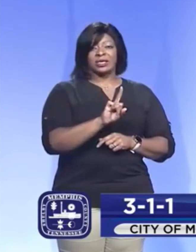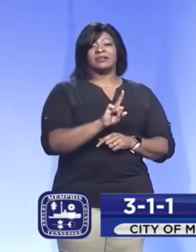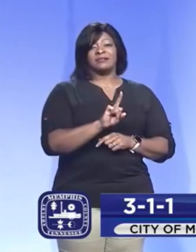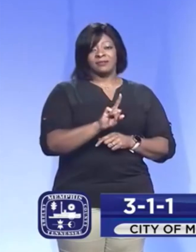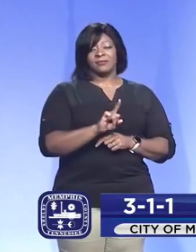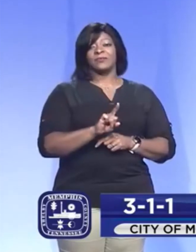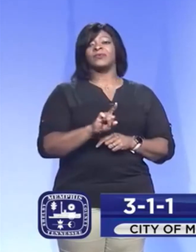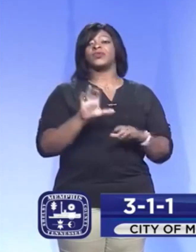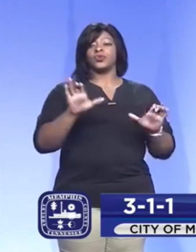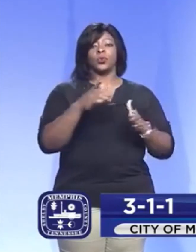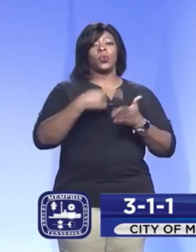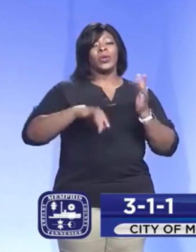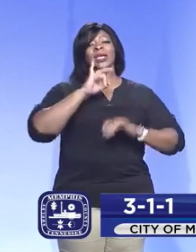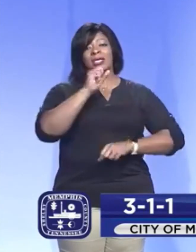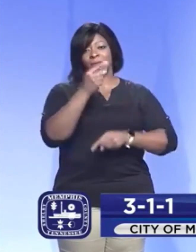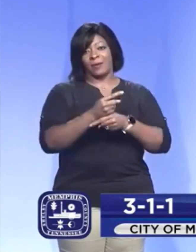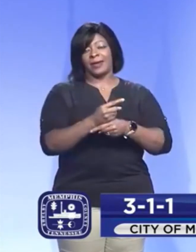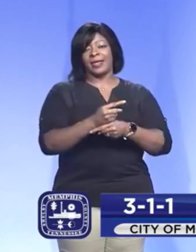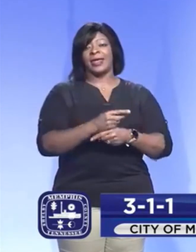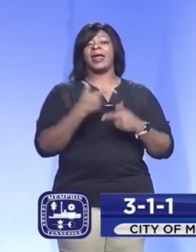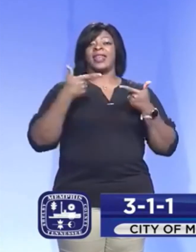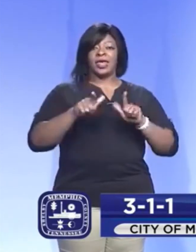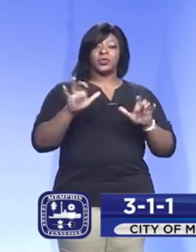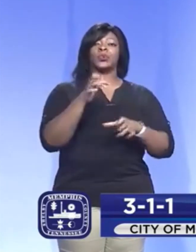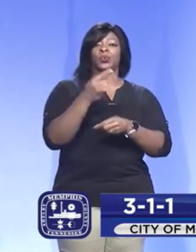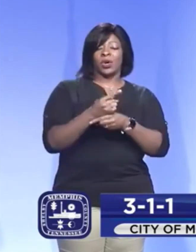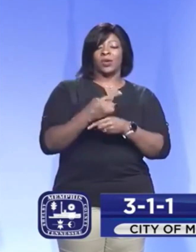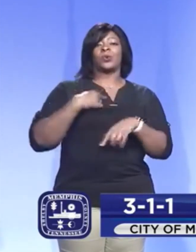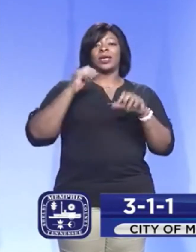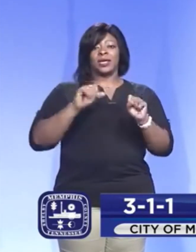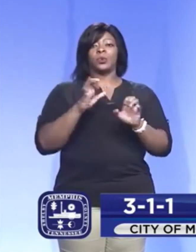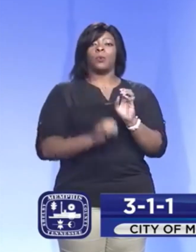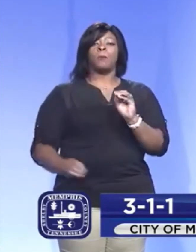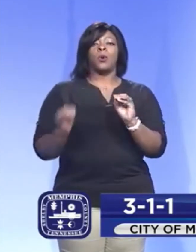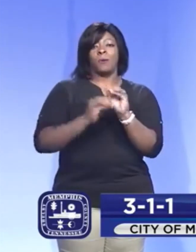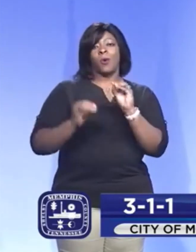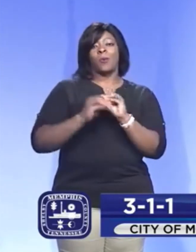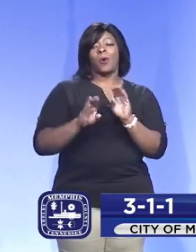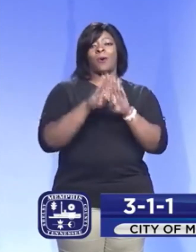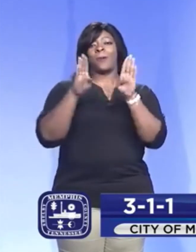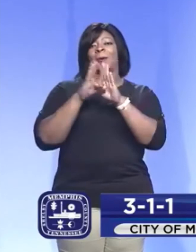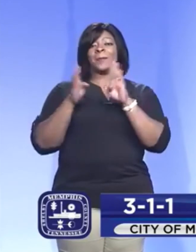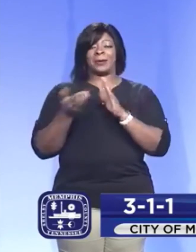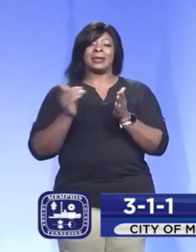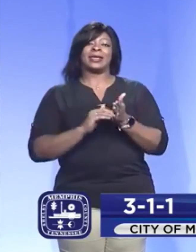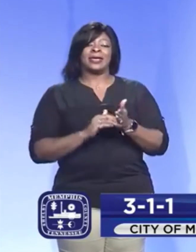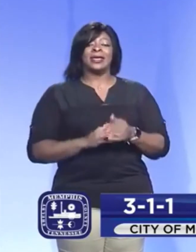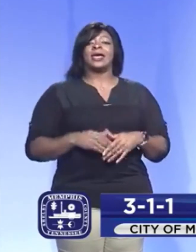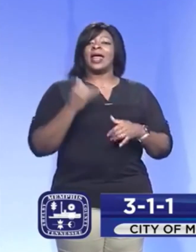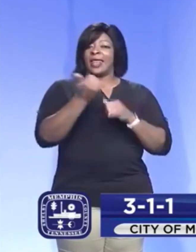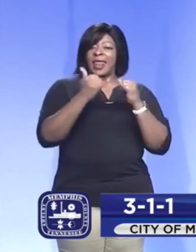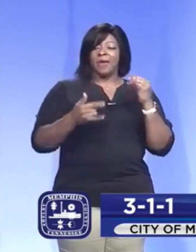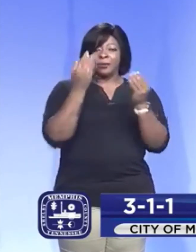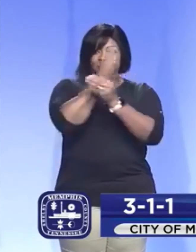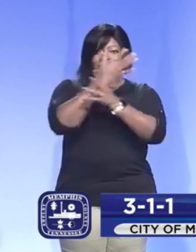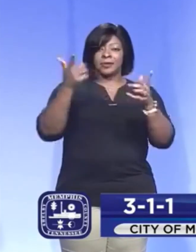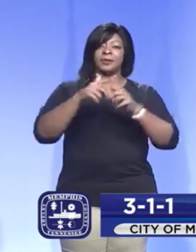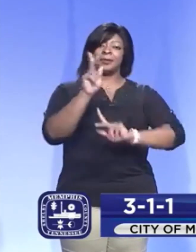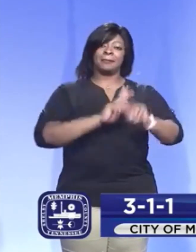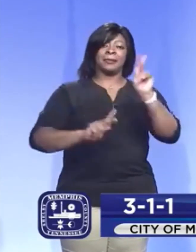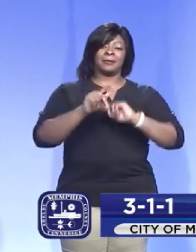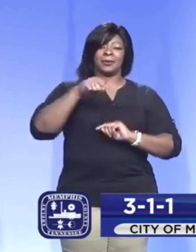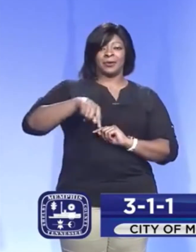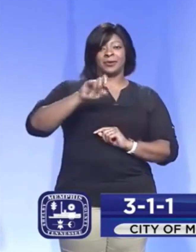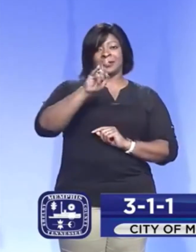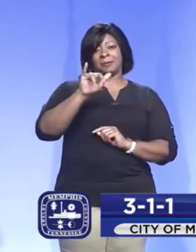Do what's right. Let's do right so we can do more. The last thing I want to just say to the citizens and